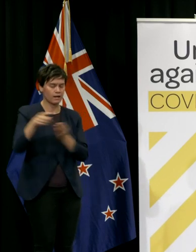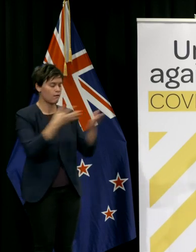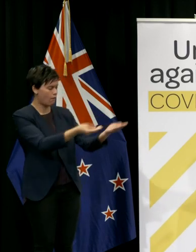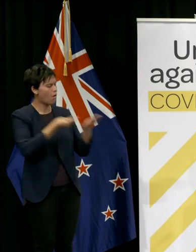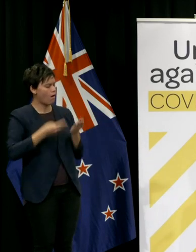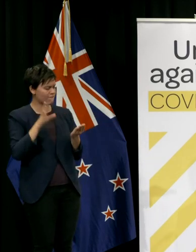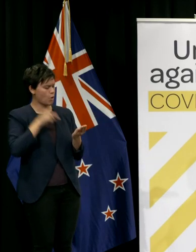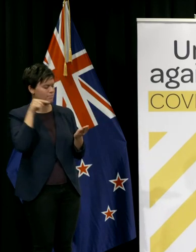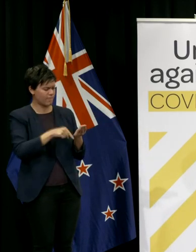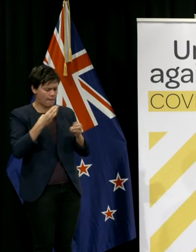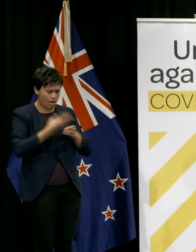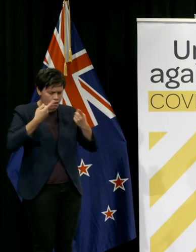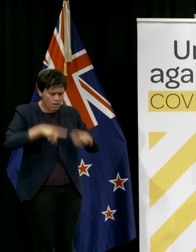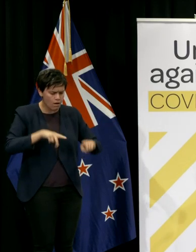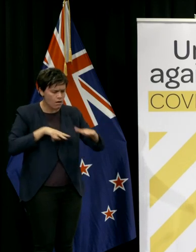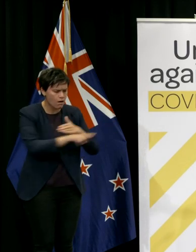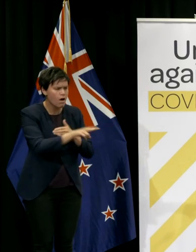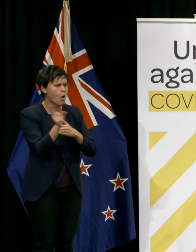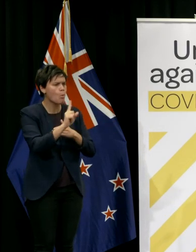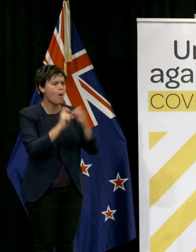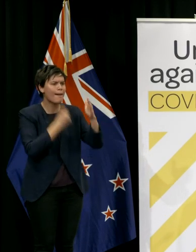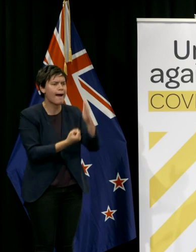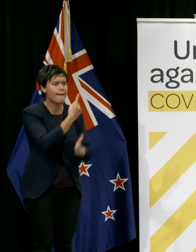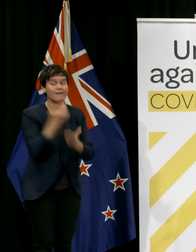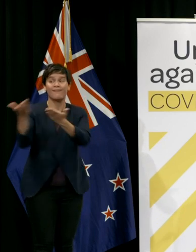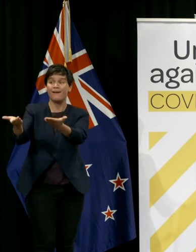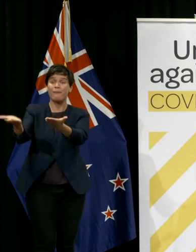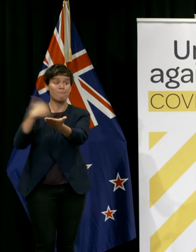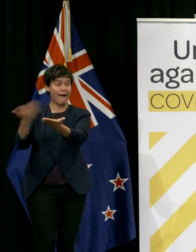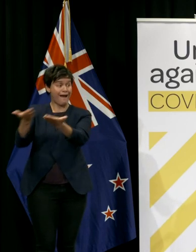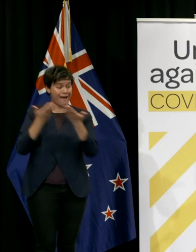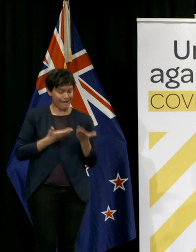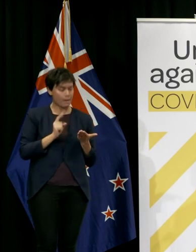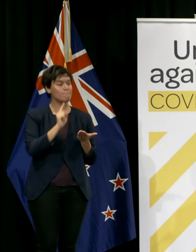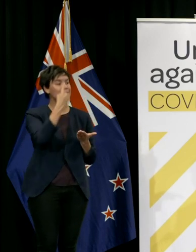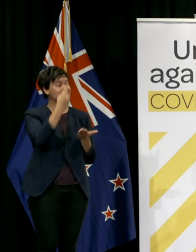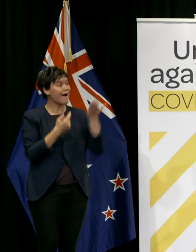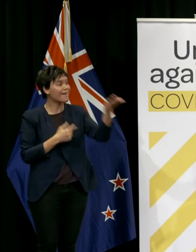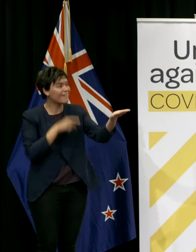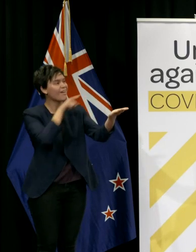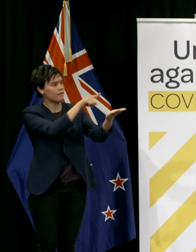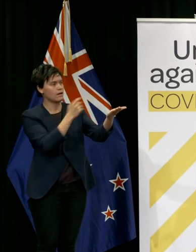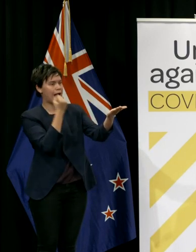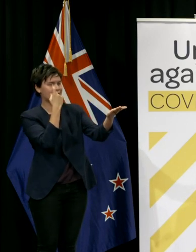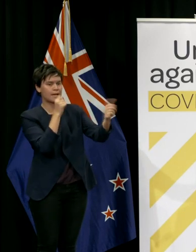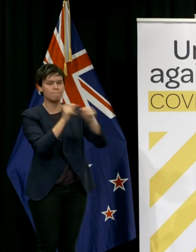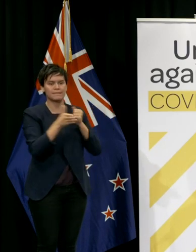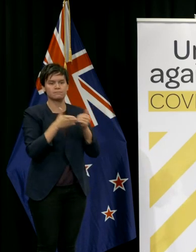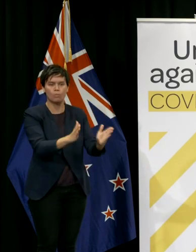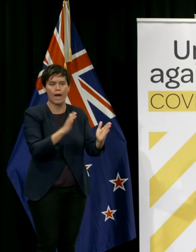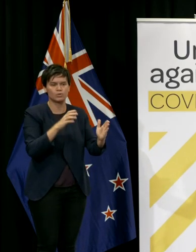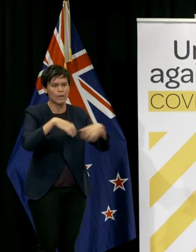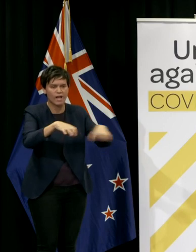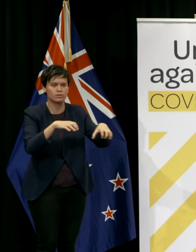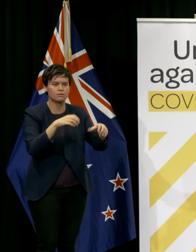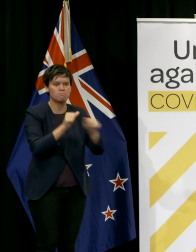then intend to release those once they have been seen by ministers, so they're able to understand it as well. Sorry,